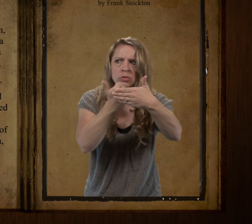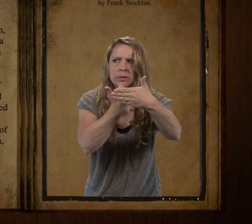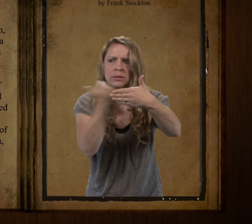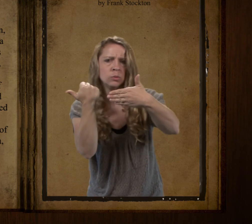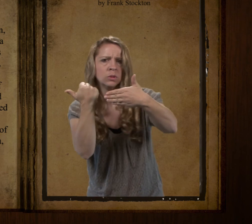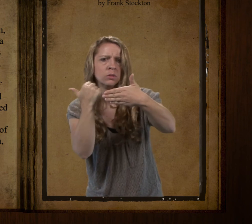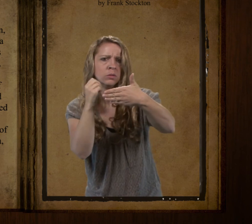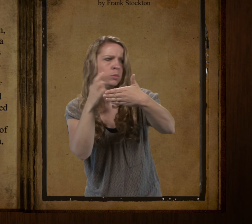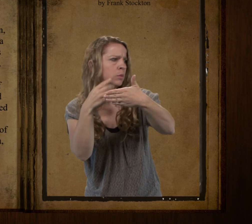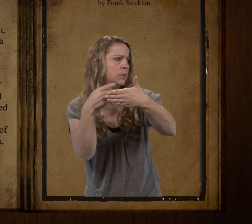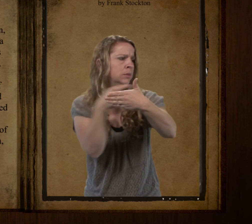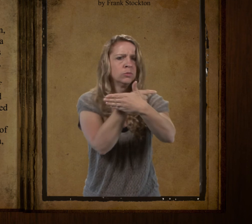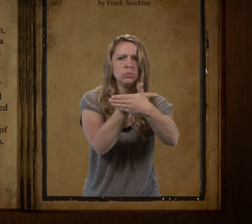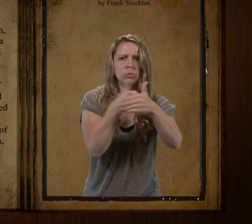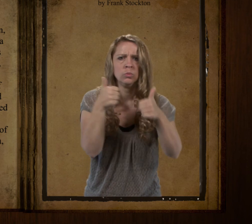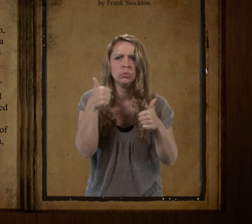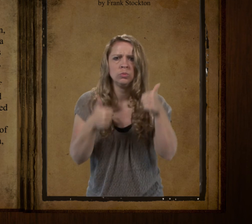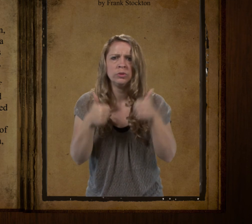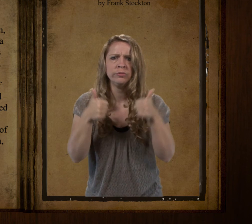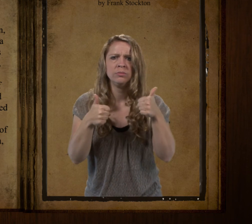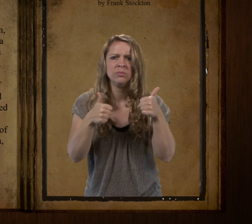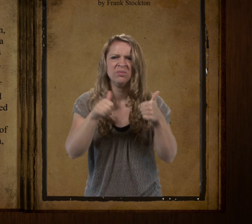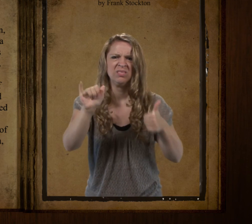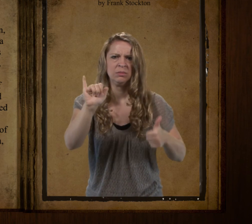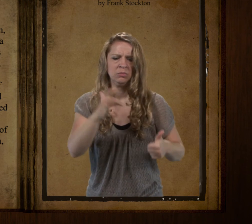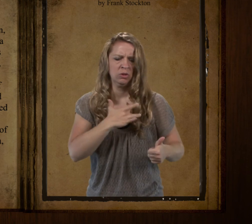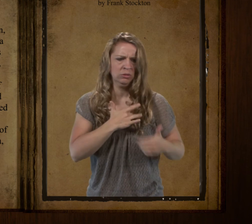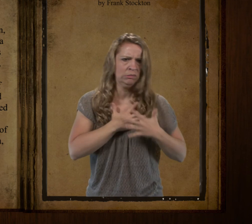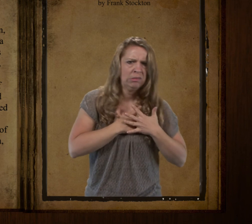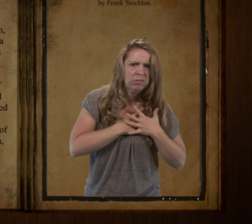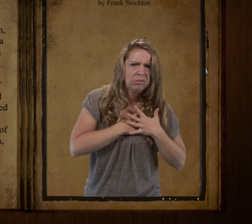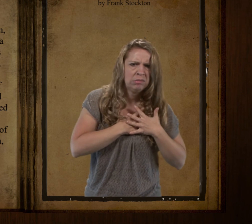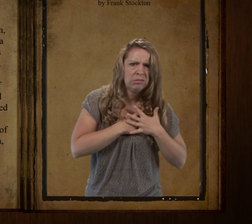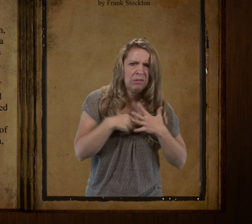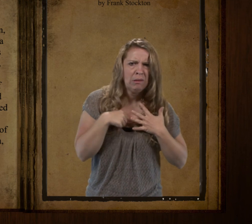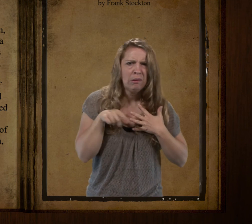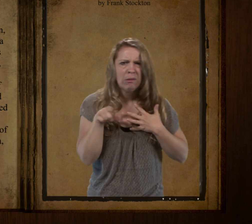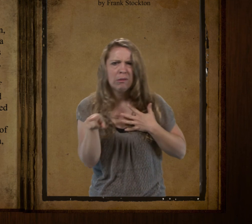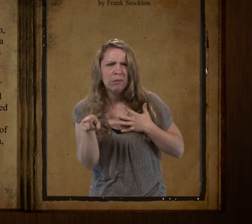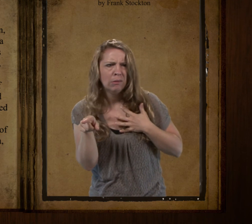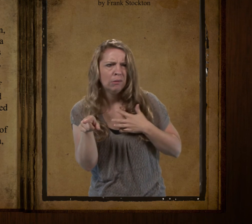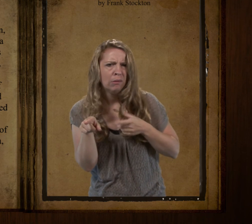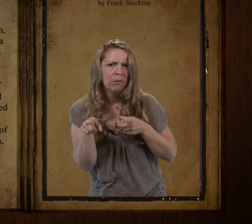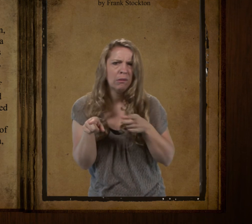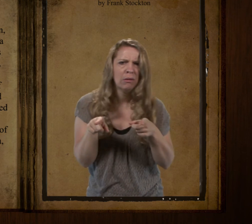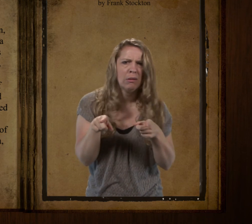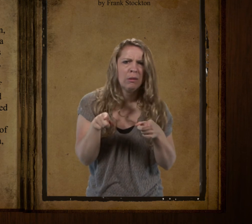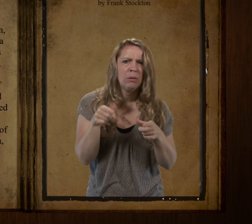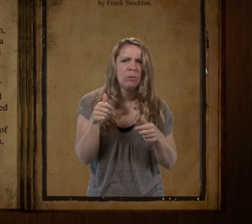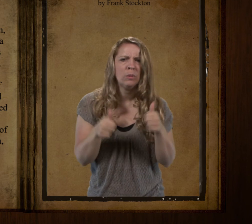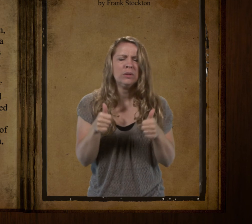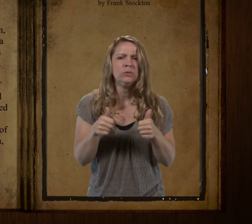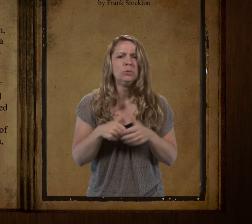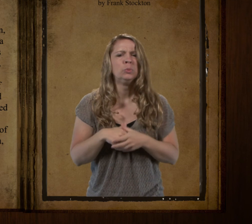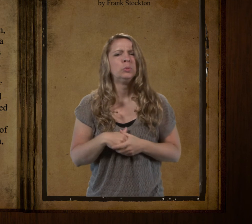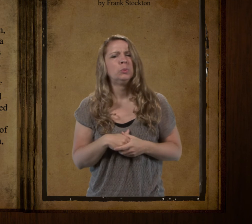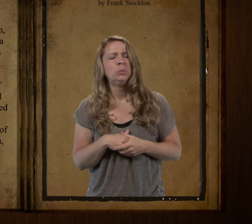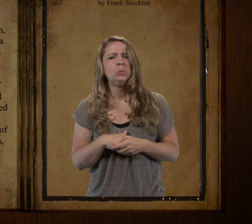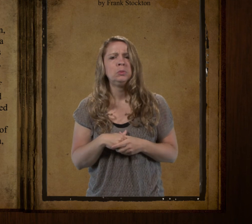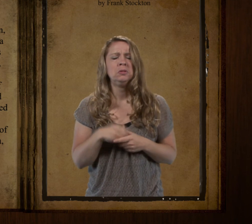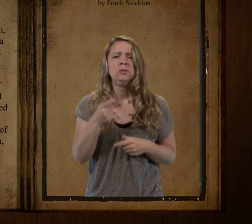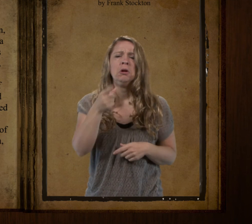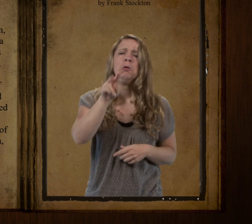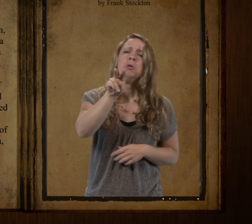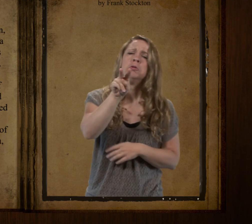Think of it, fair reader, not as if the decision of the question depends upon yourself, but upon